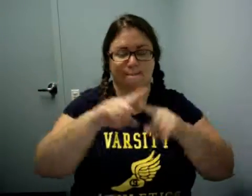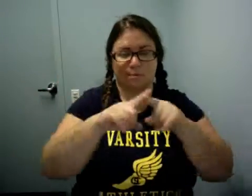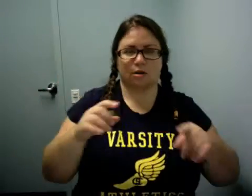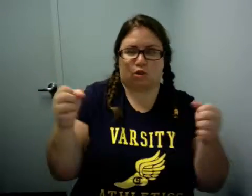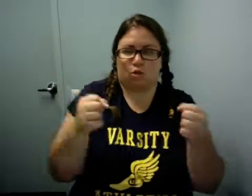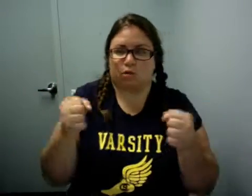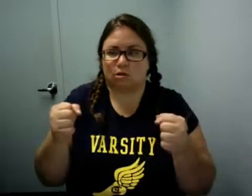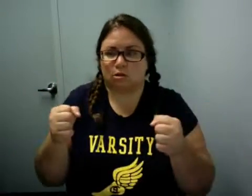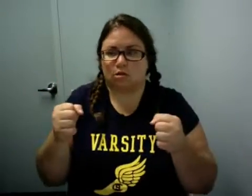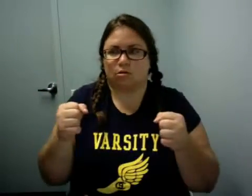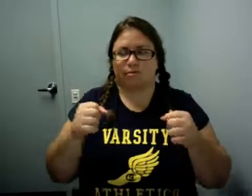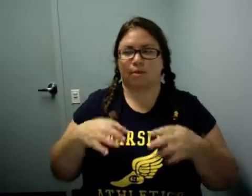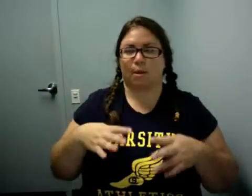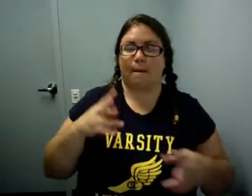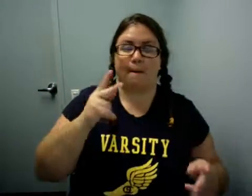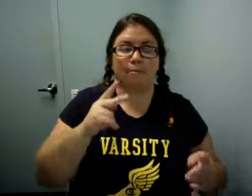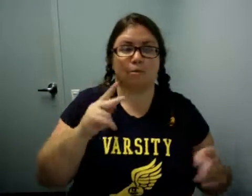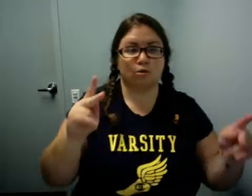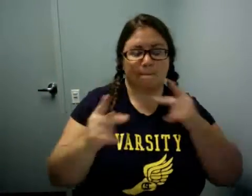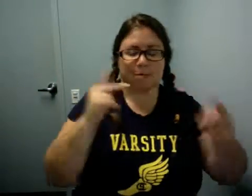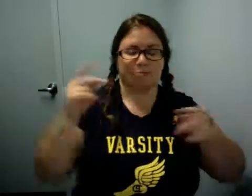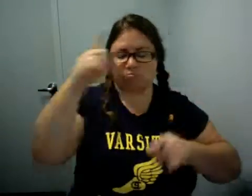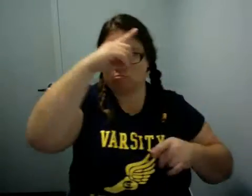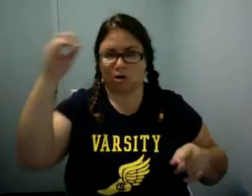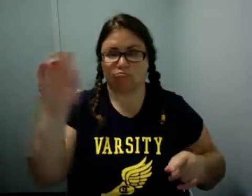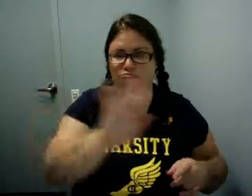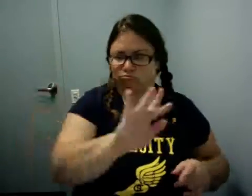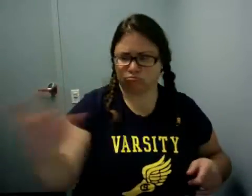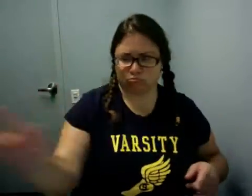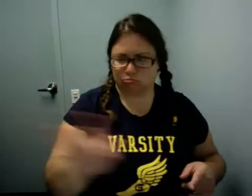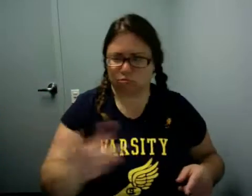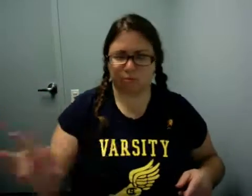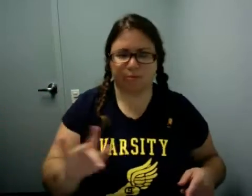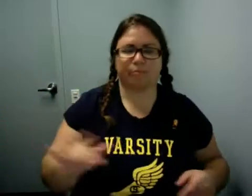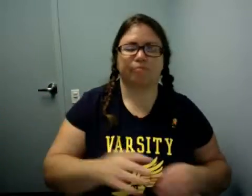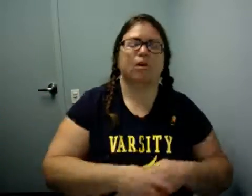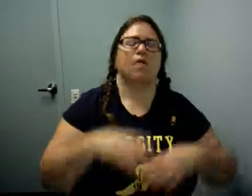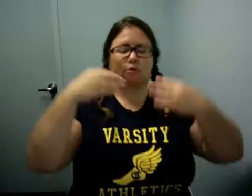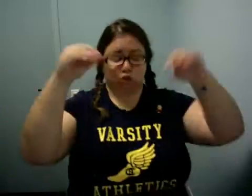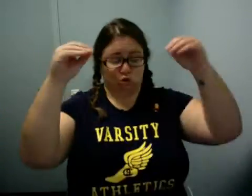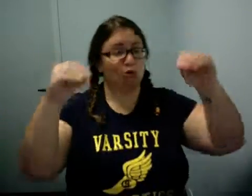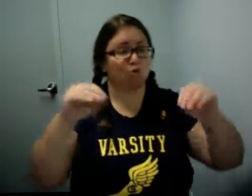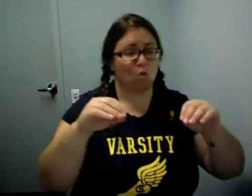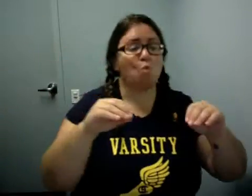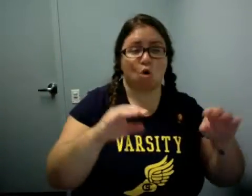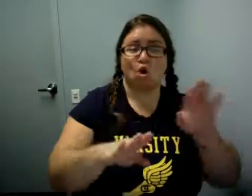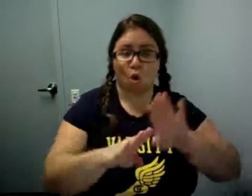town. So we did a little bit of shopping at the shops that were open, nothing too